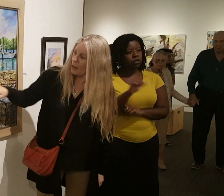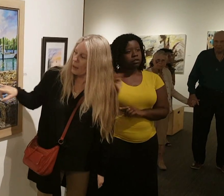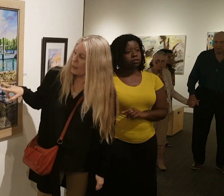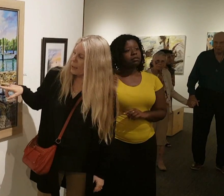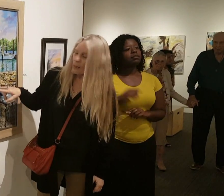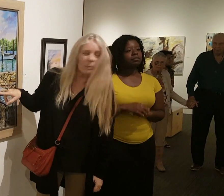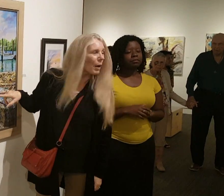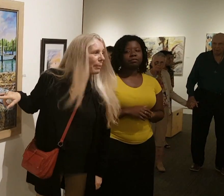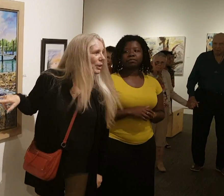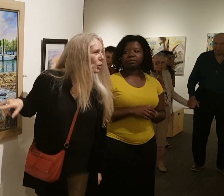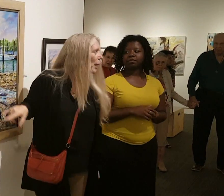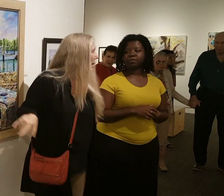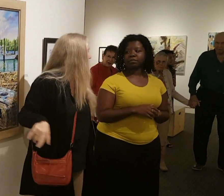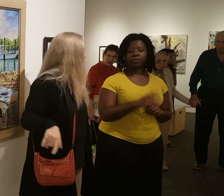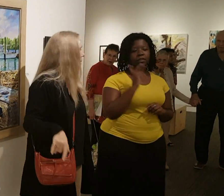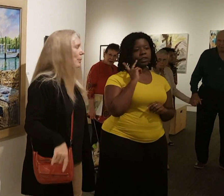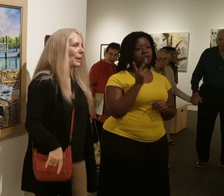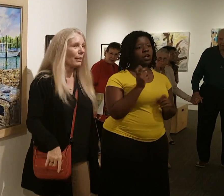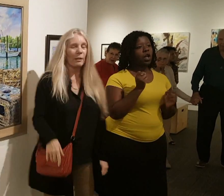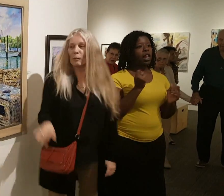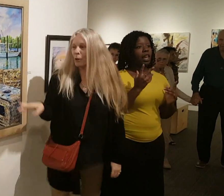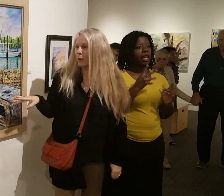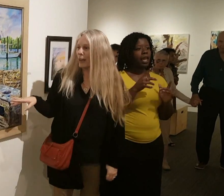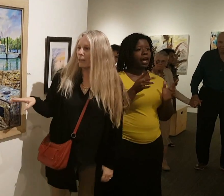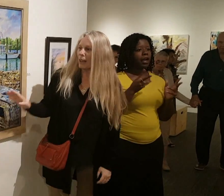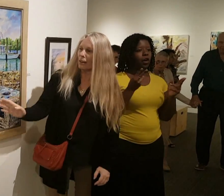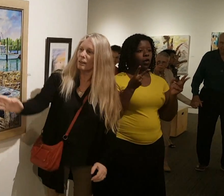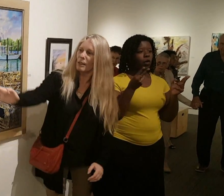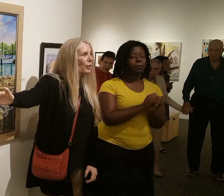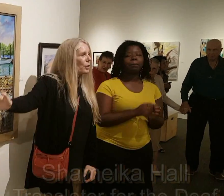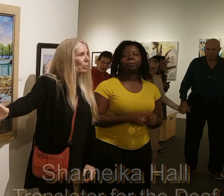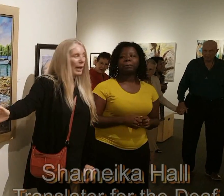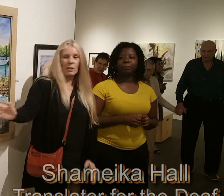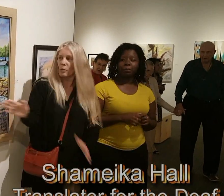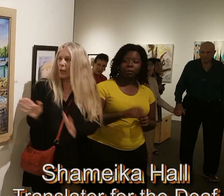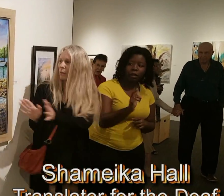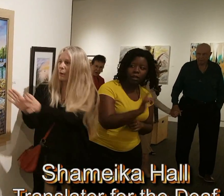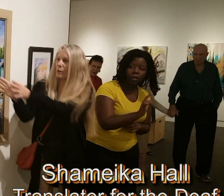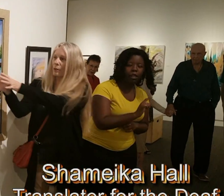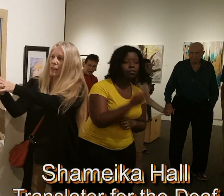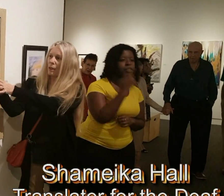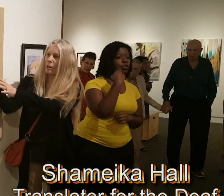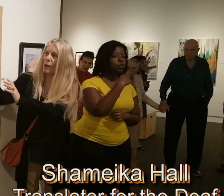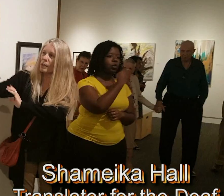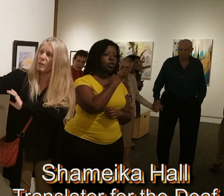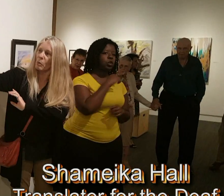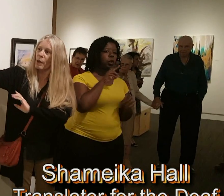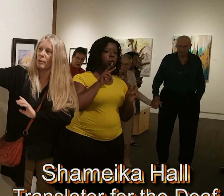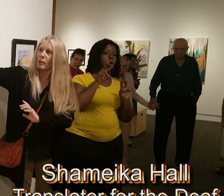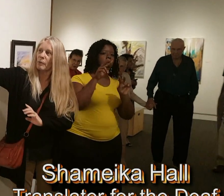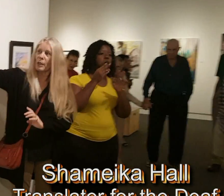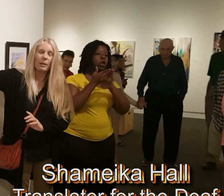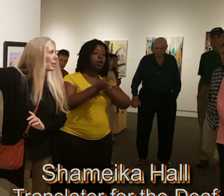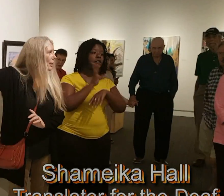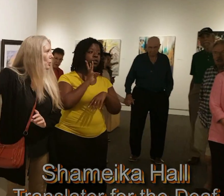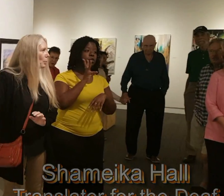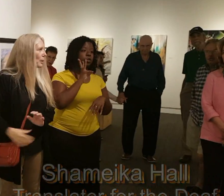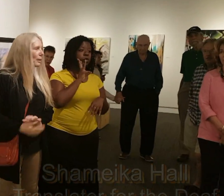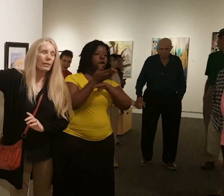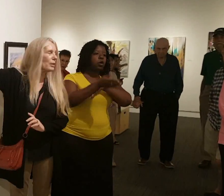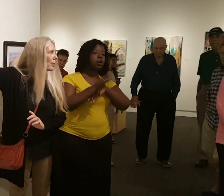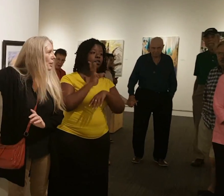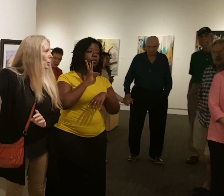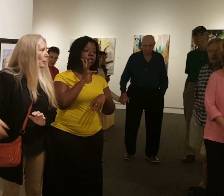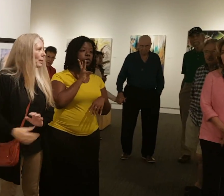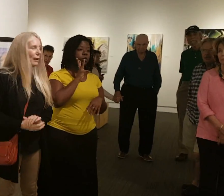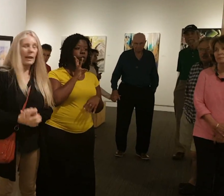we saw a bunch of crab traps in the foreground here. Right to the left, there's a restaurant. We were looking across the water over